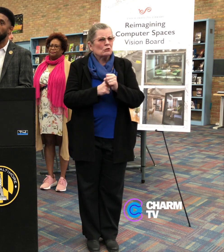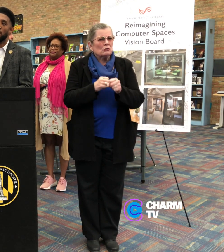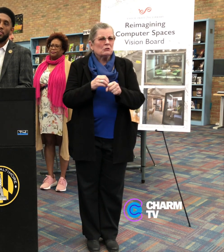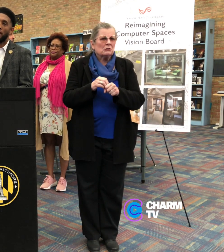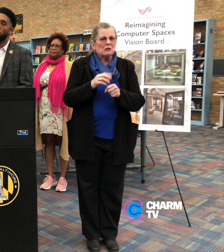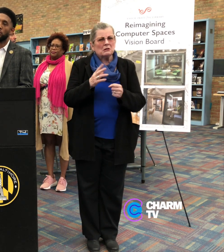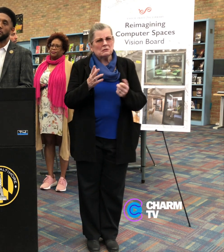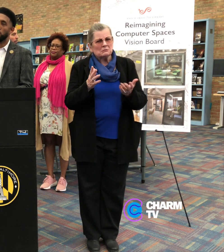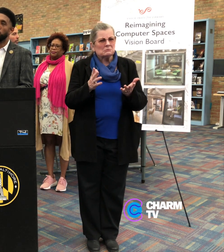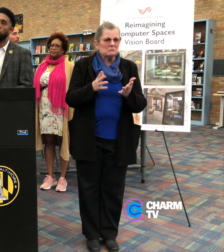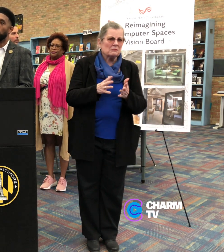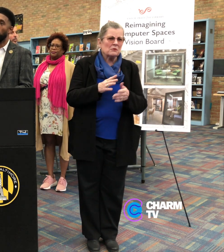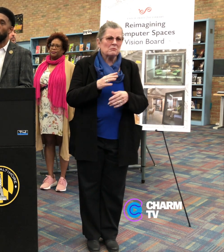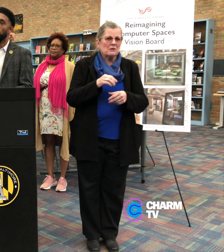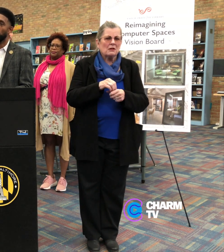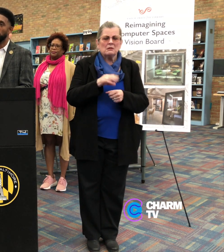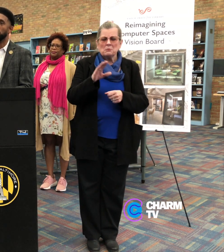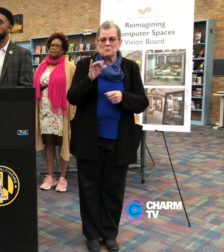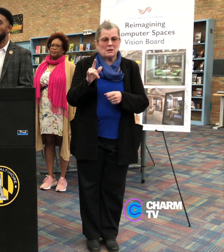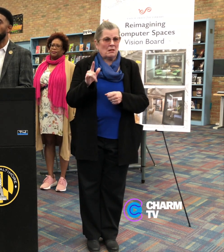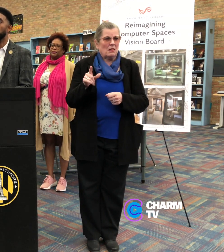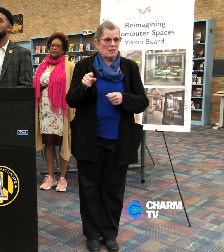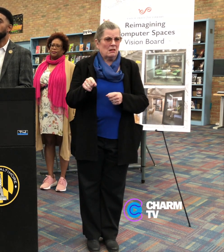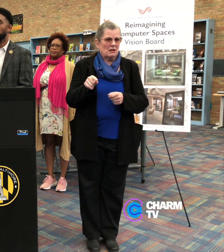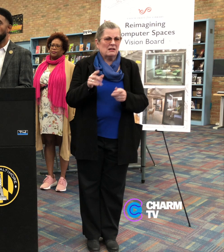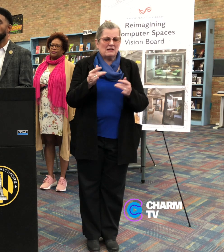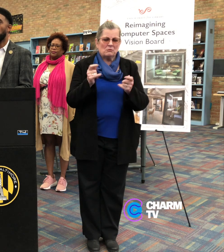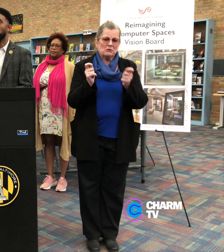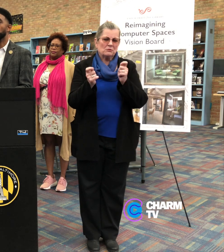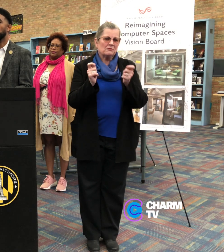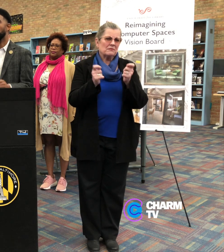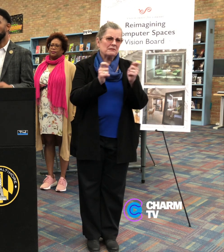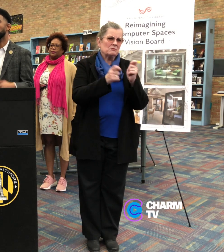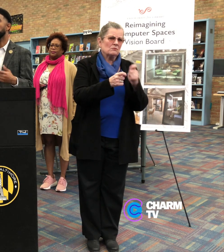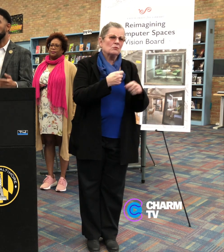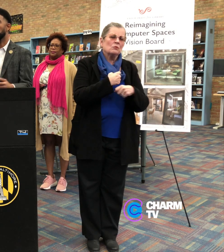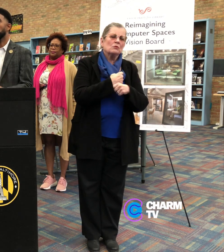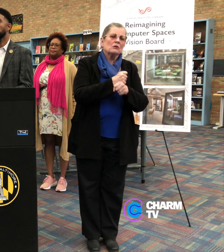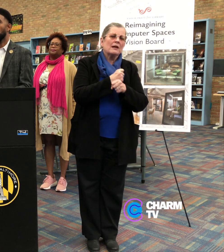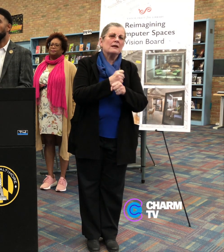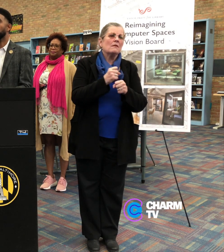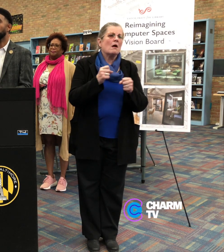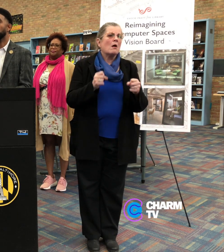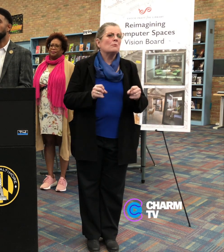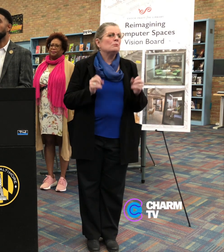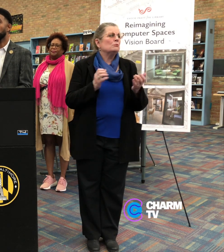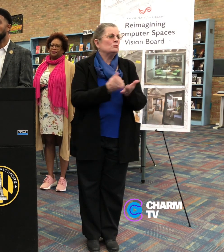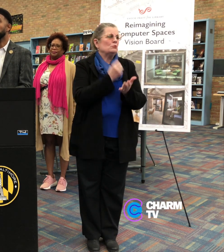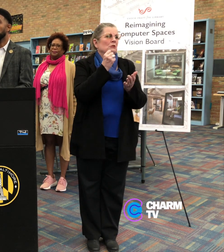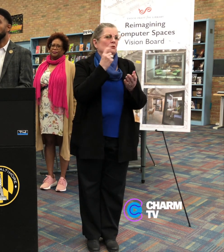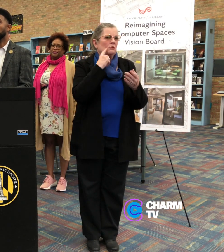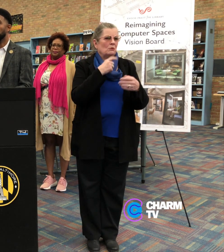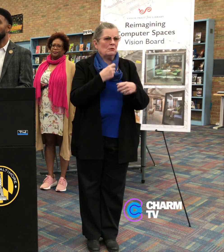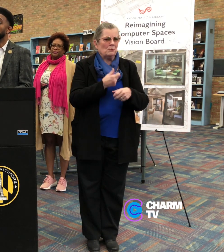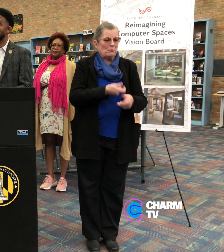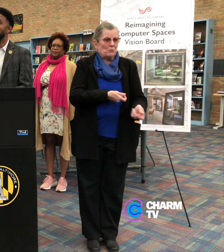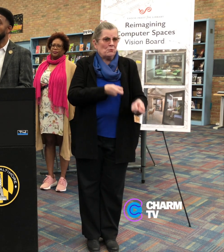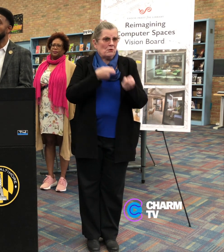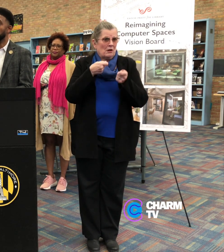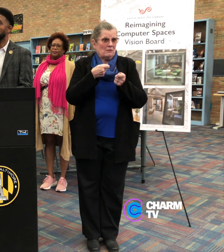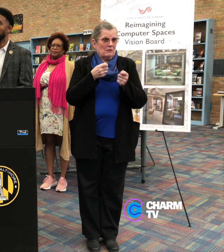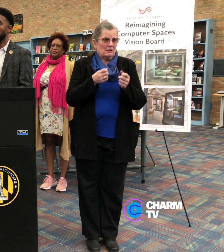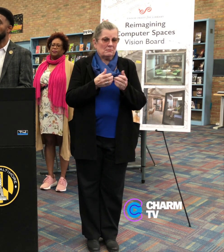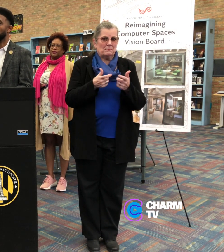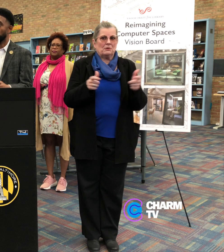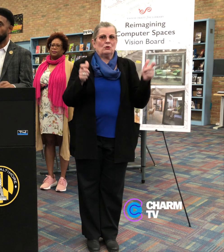have there, that will continue to evolve. But this is about creating an opportunity for the city to help to really start to bridge and end